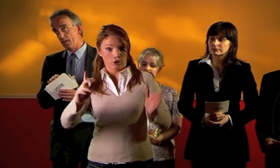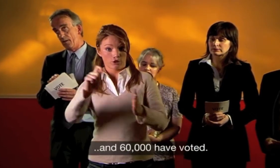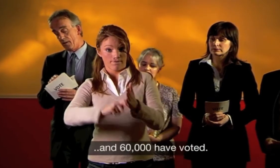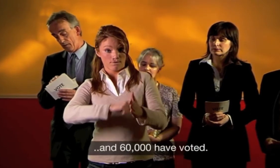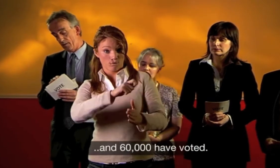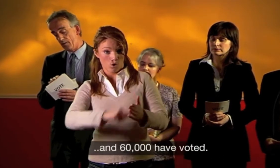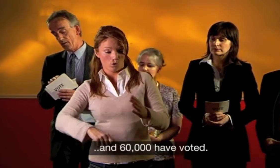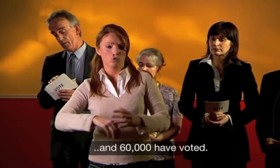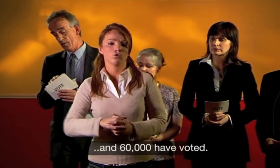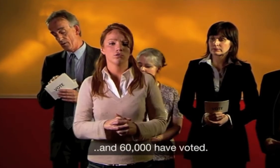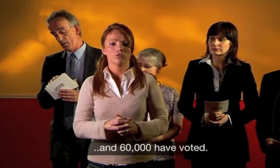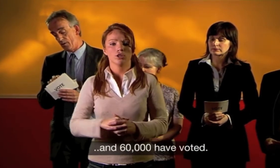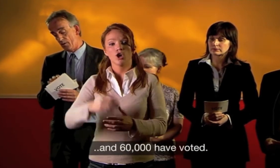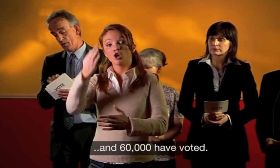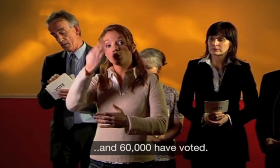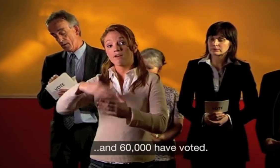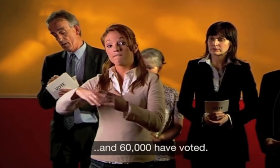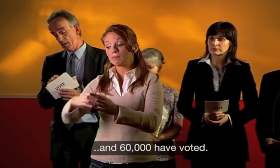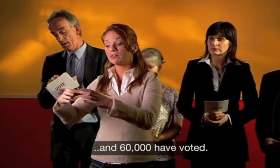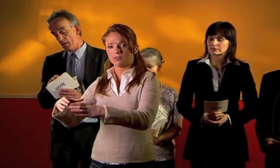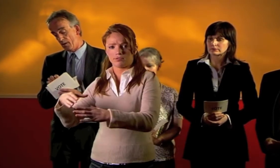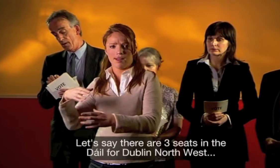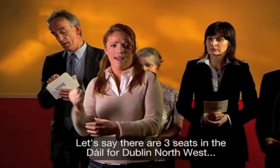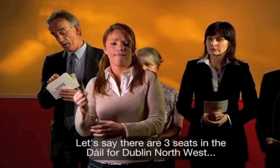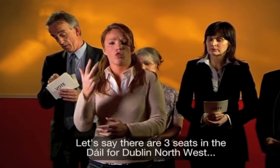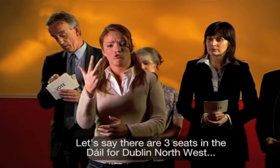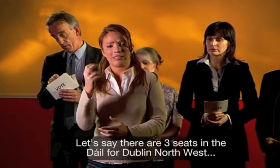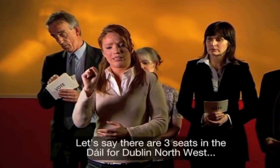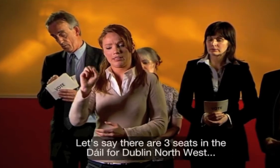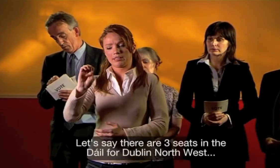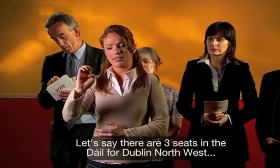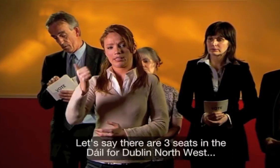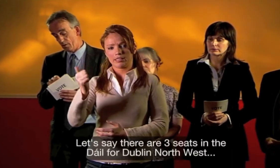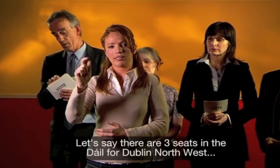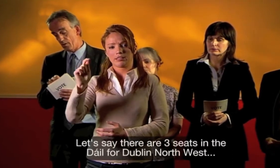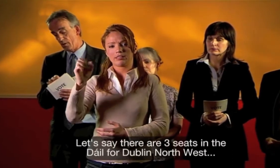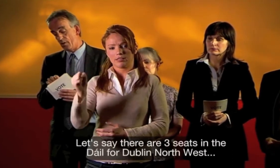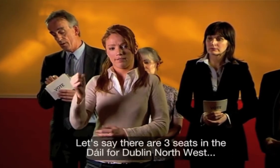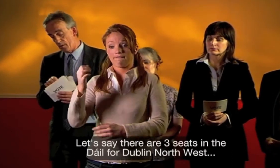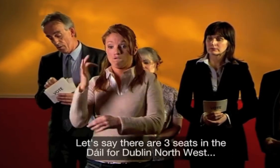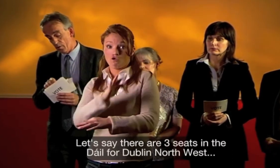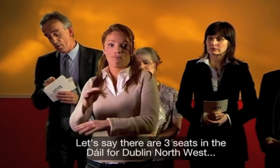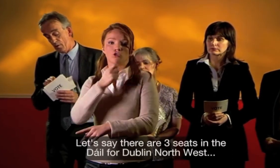and 60,000 have voted. Let's say there are 3 seats in the Dáil for Dublin North West.